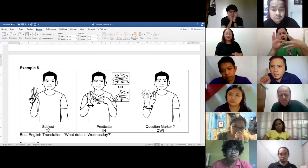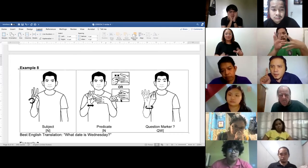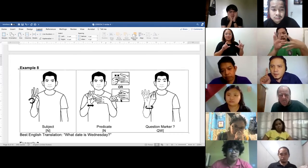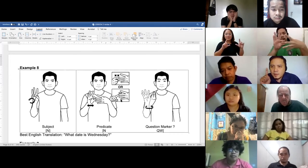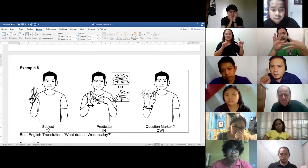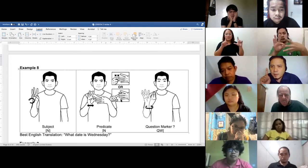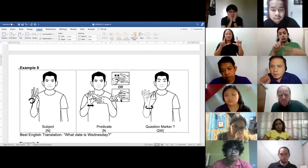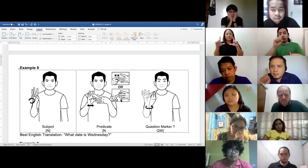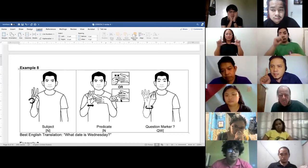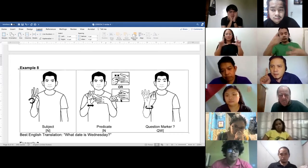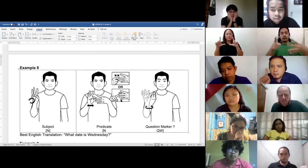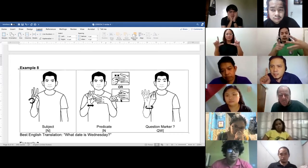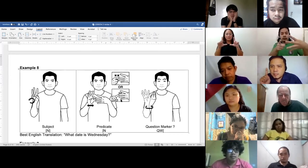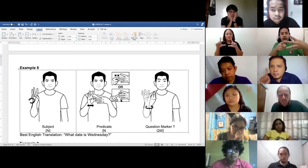on the main example, it's the F.